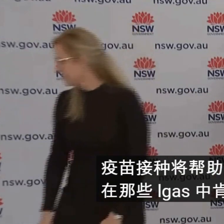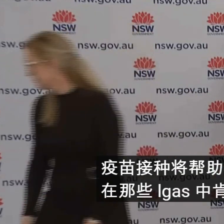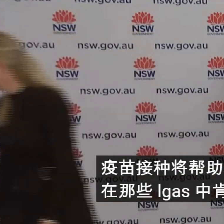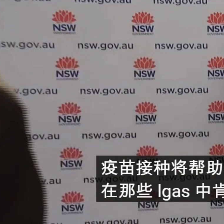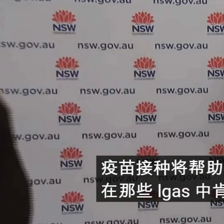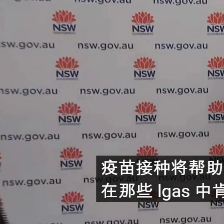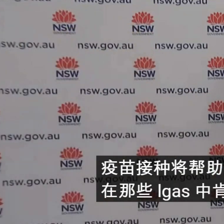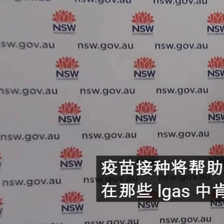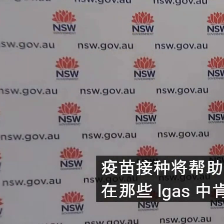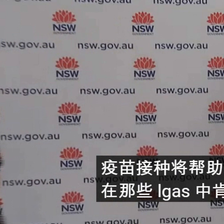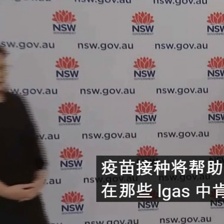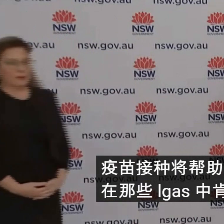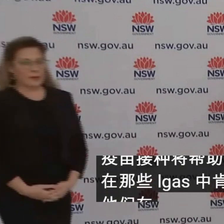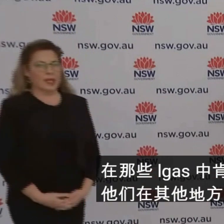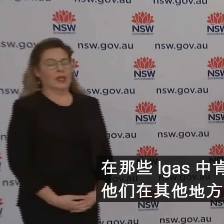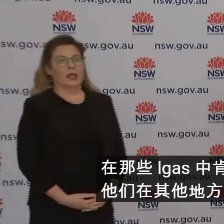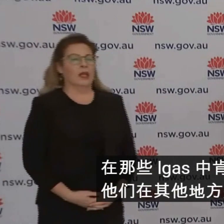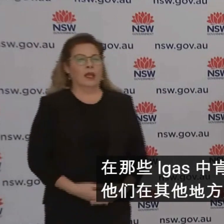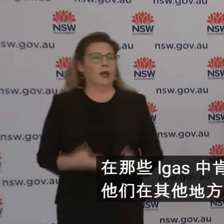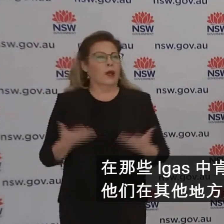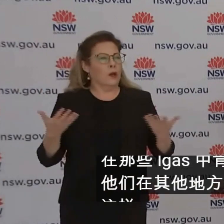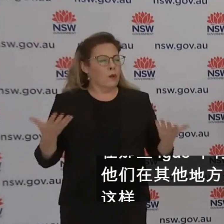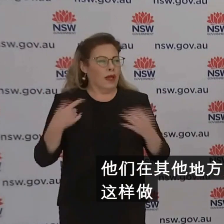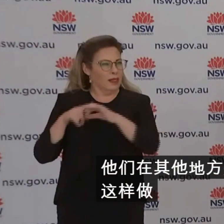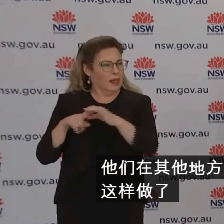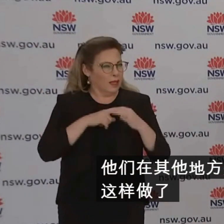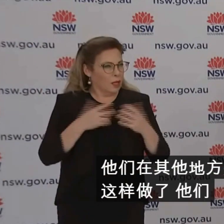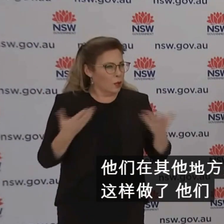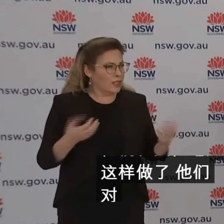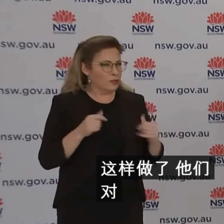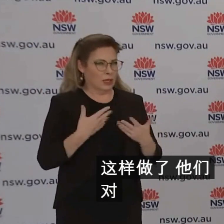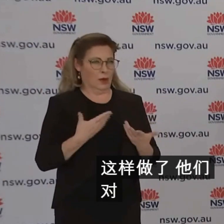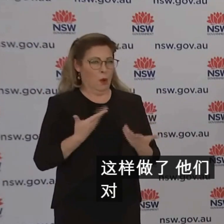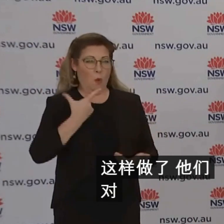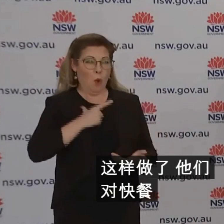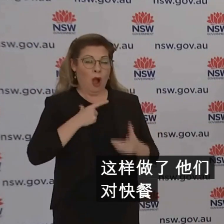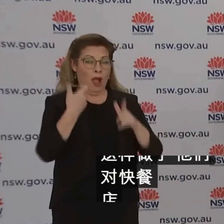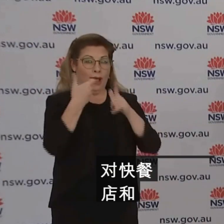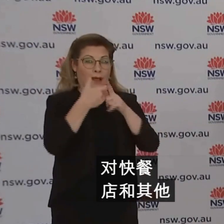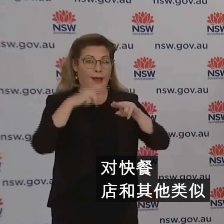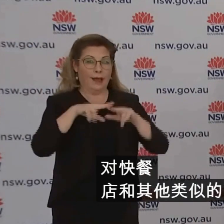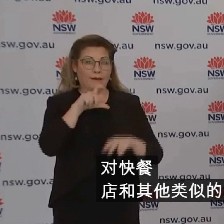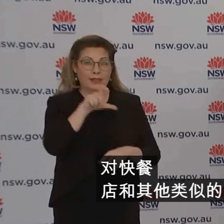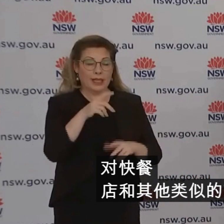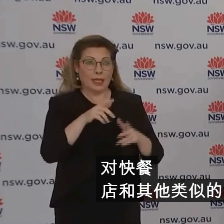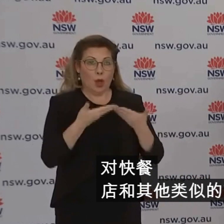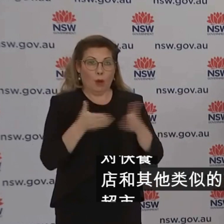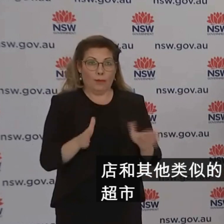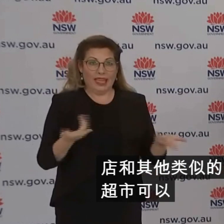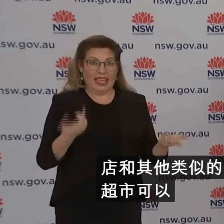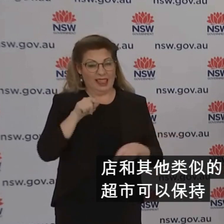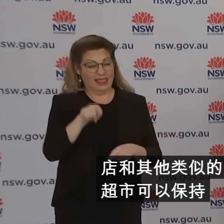does KFC need to be open? They were closed in other jurisdictions. New Zealand did this. They were particularly harsh on fast food restaurants and the